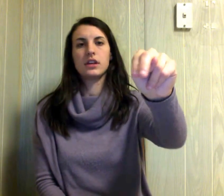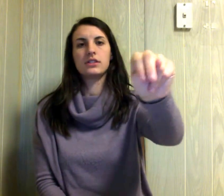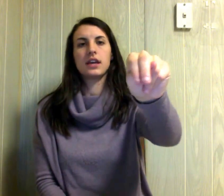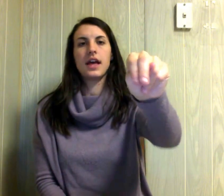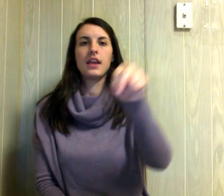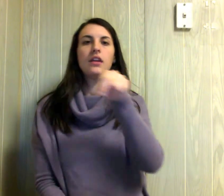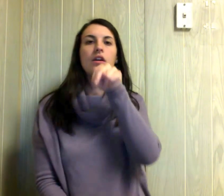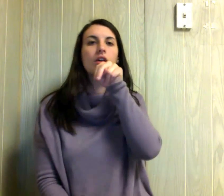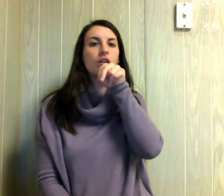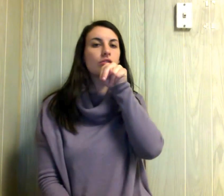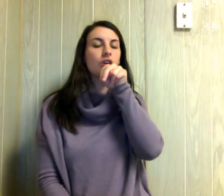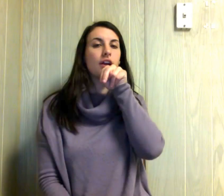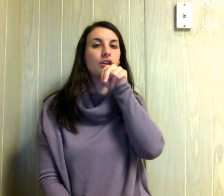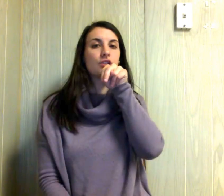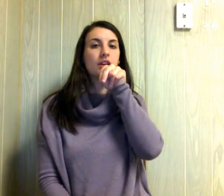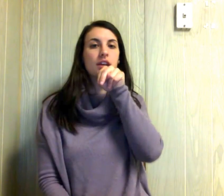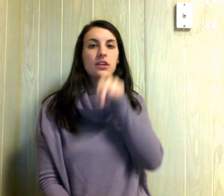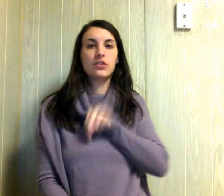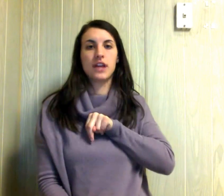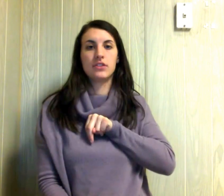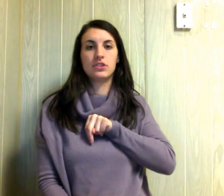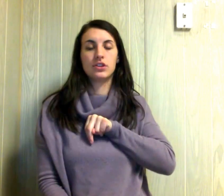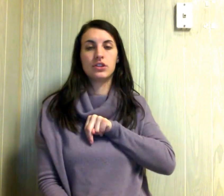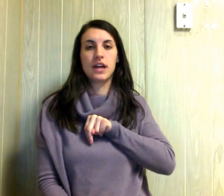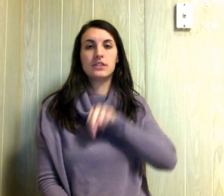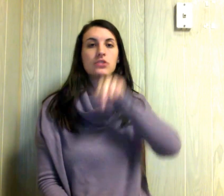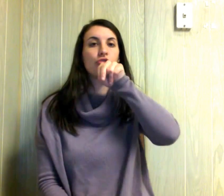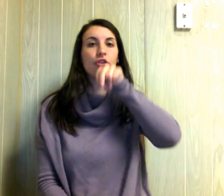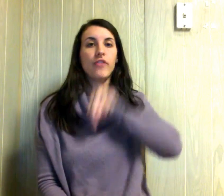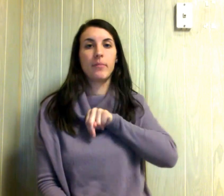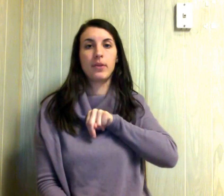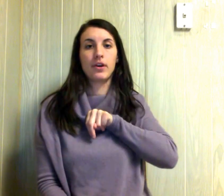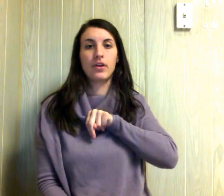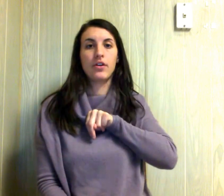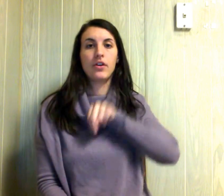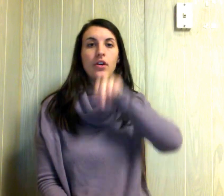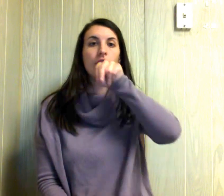Like N. Start at your chin, go down to your chest. November.